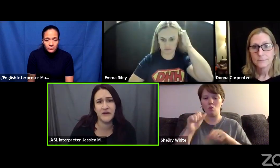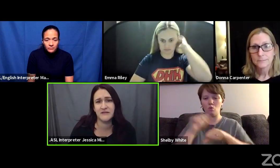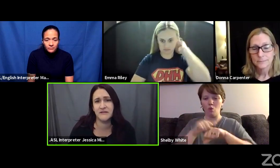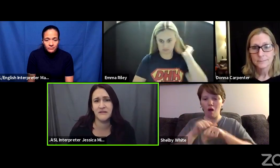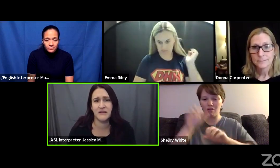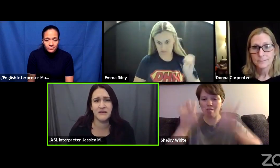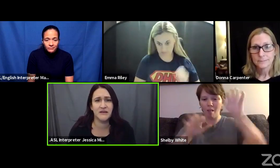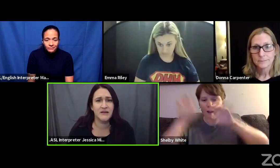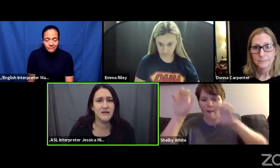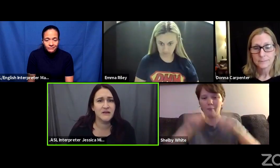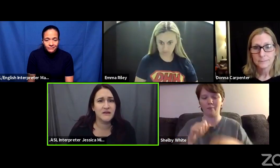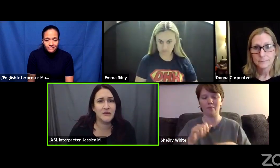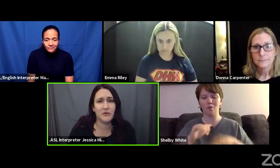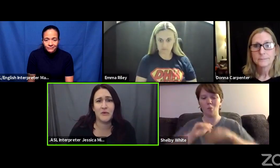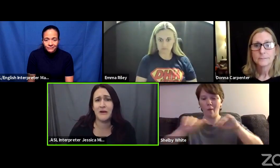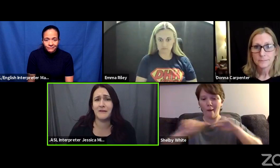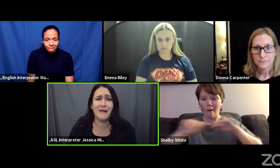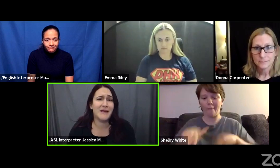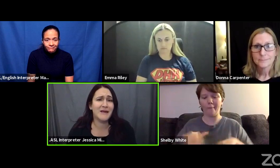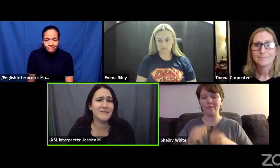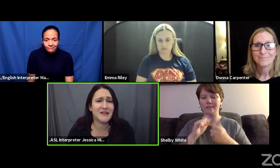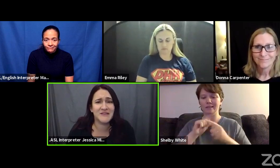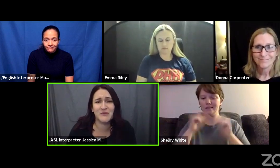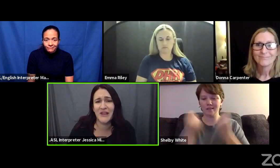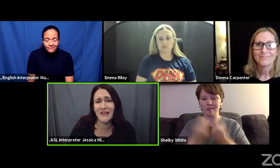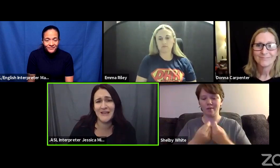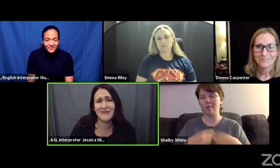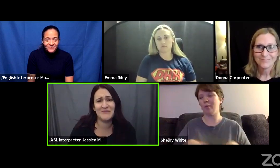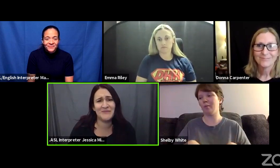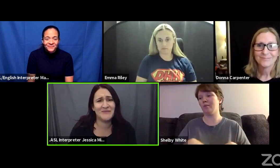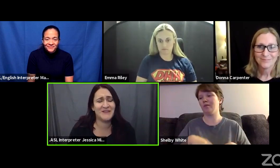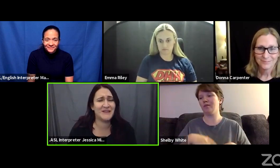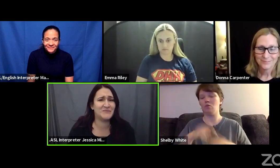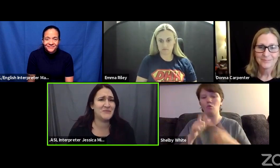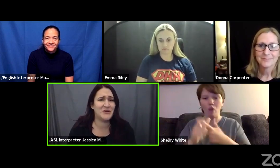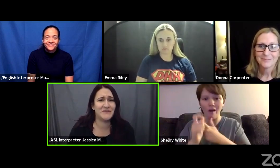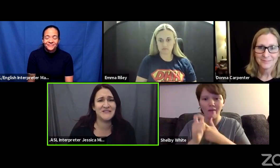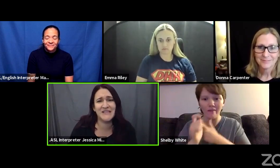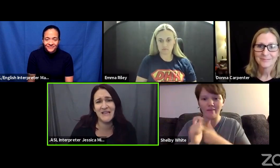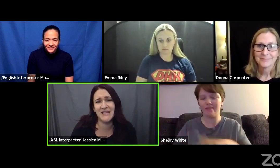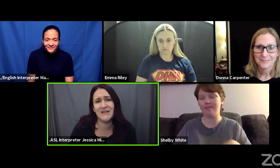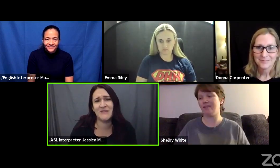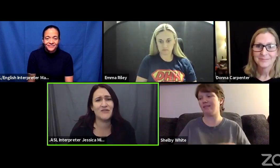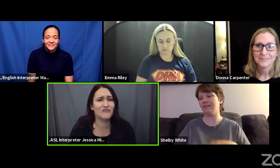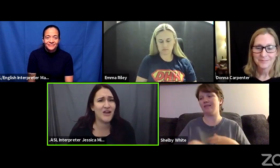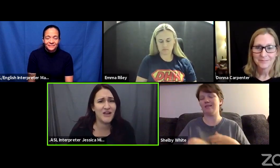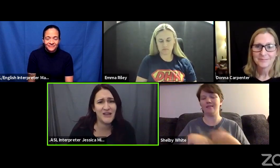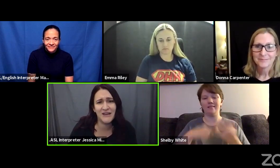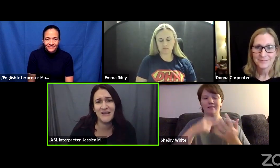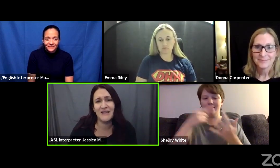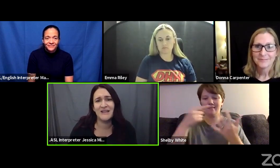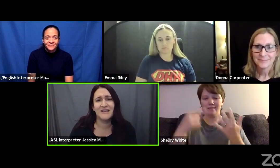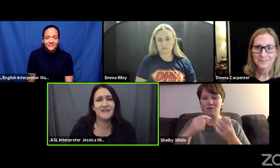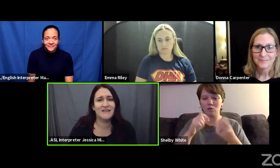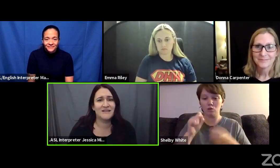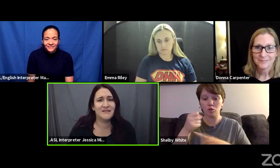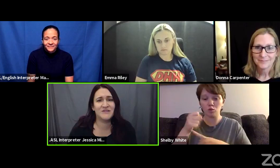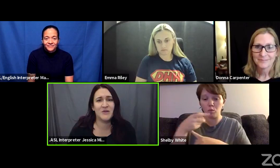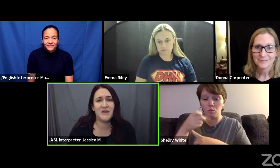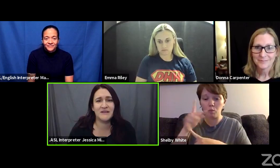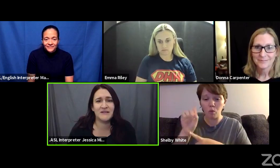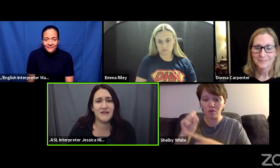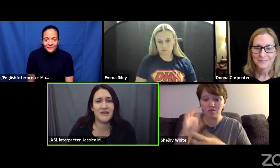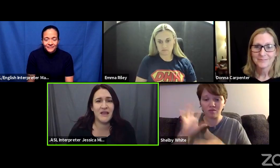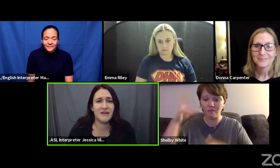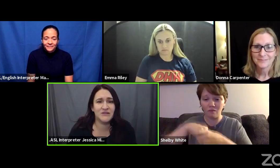have friends, they can, rock climb, they can swim, they can be part of a team, they can run. There's